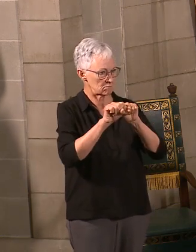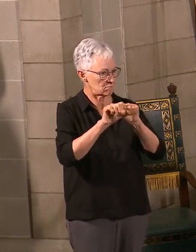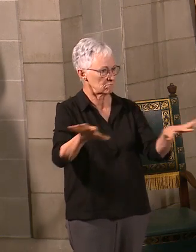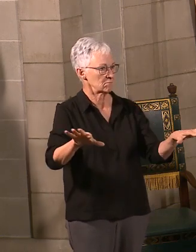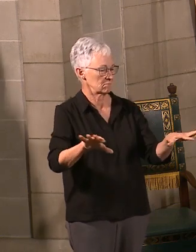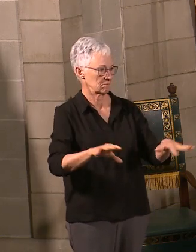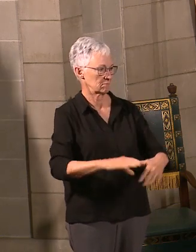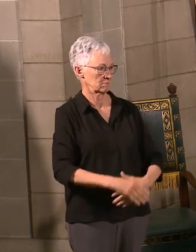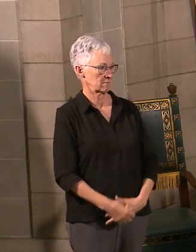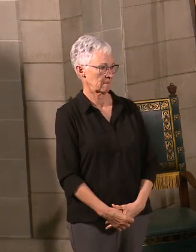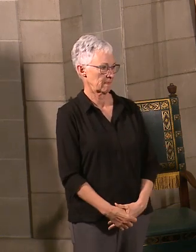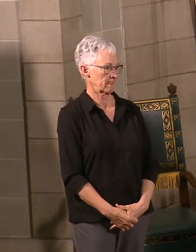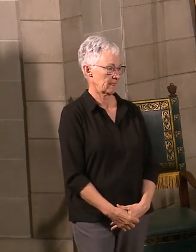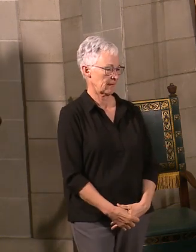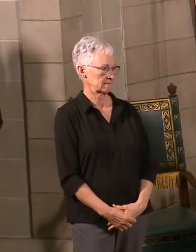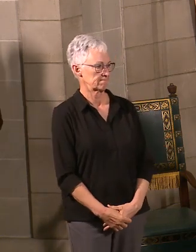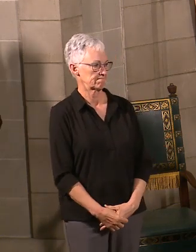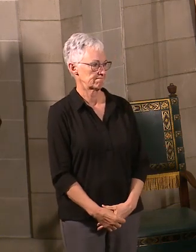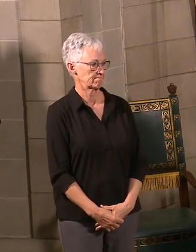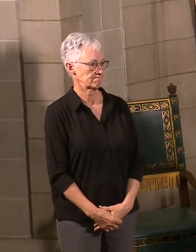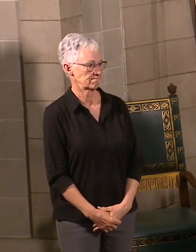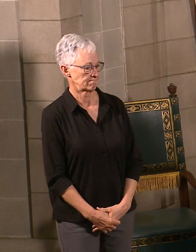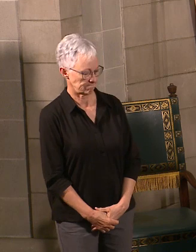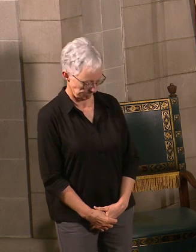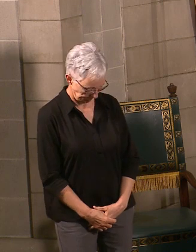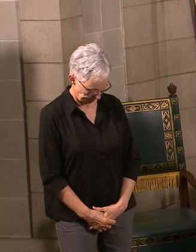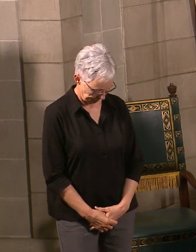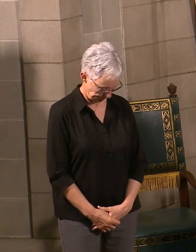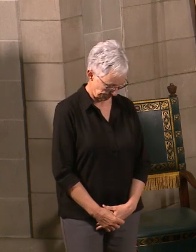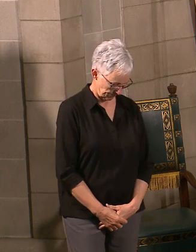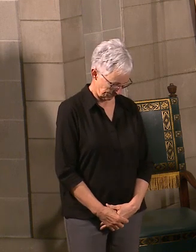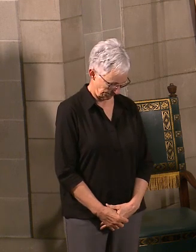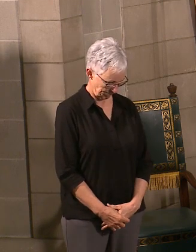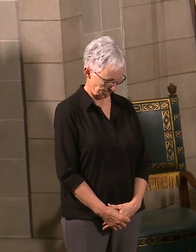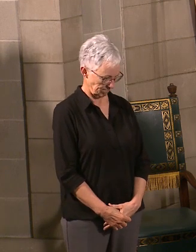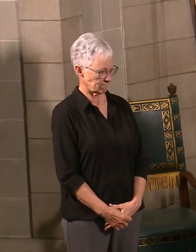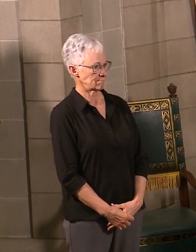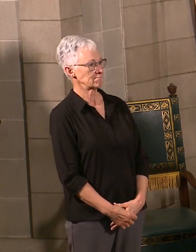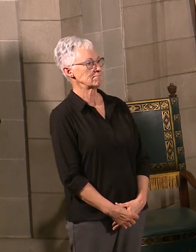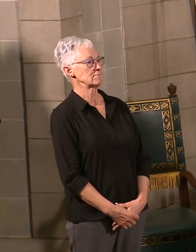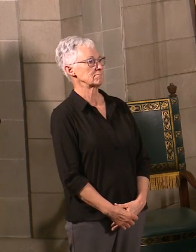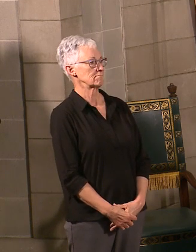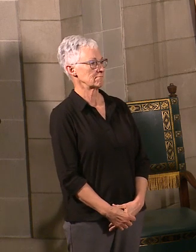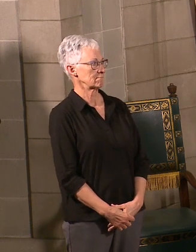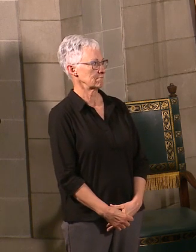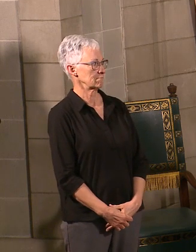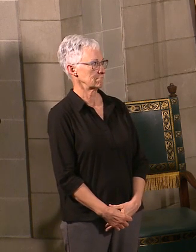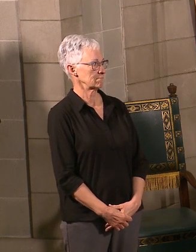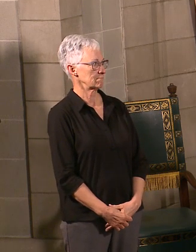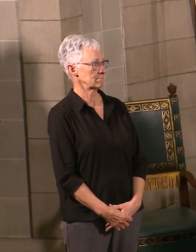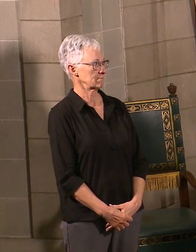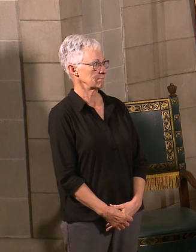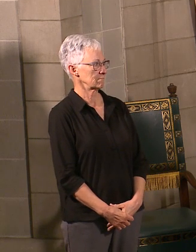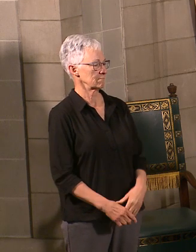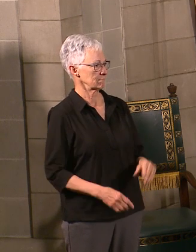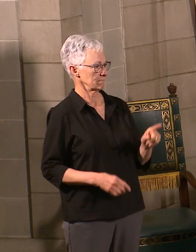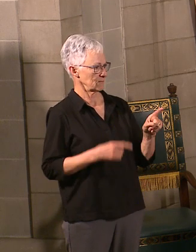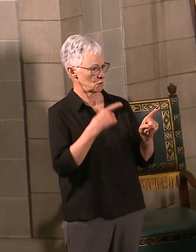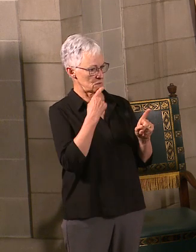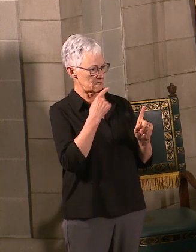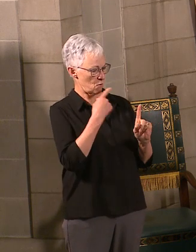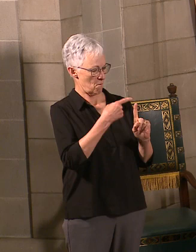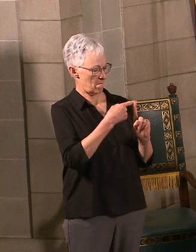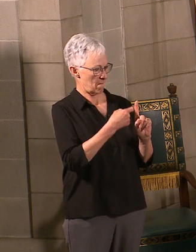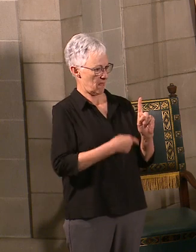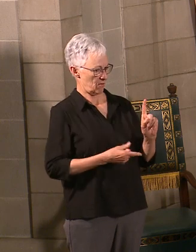in the first restrictions. And I think at one point you commented that after a month, we're gonna know some things. What do we know